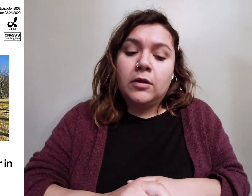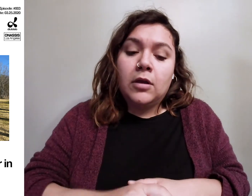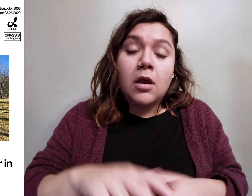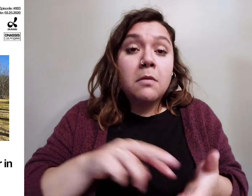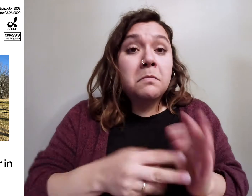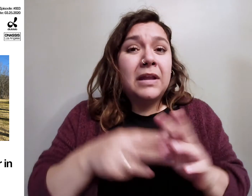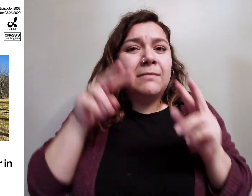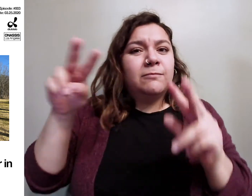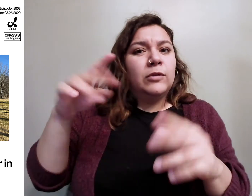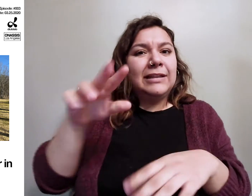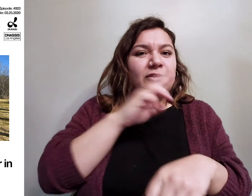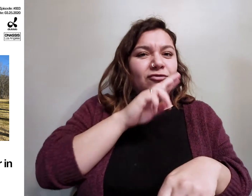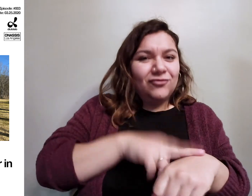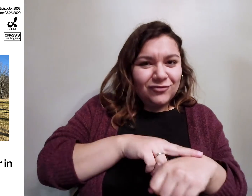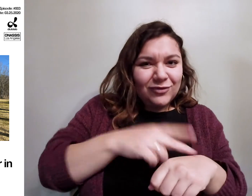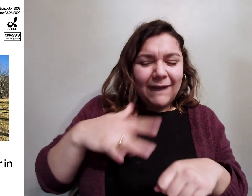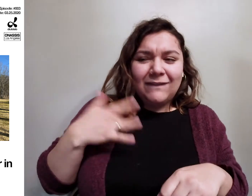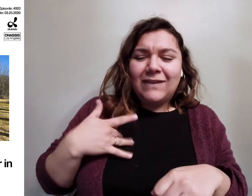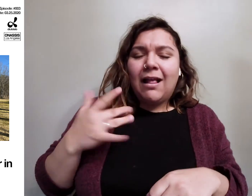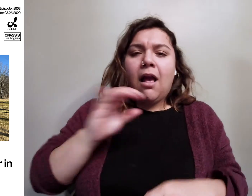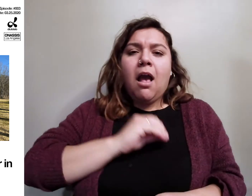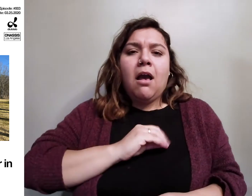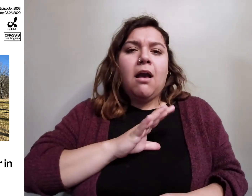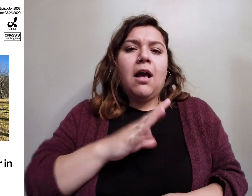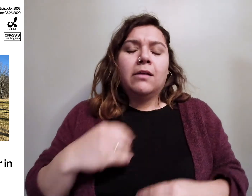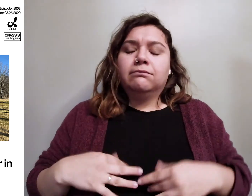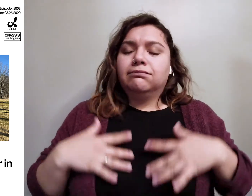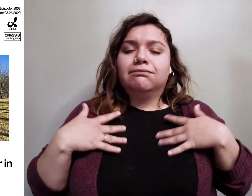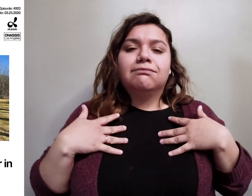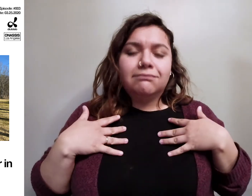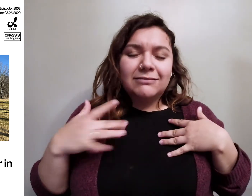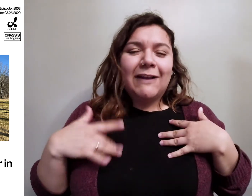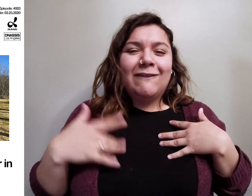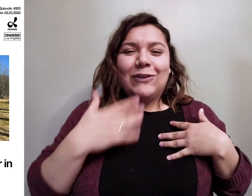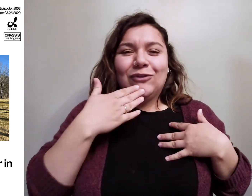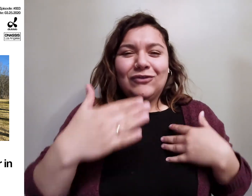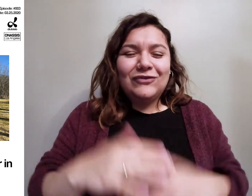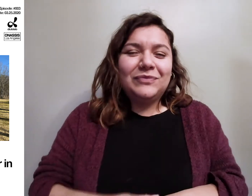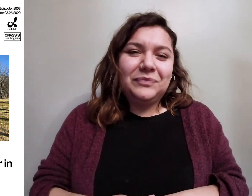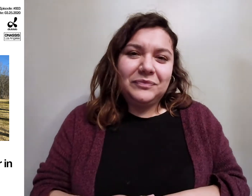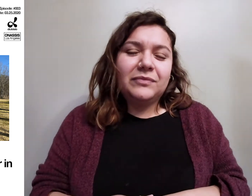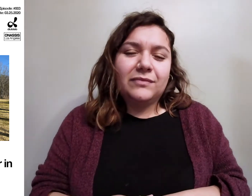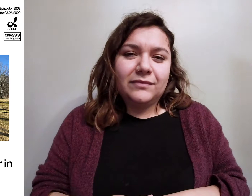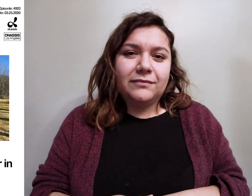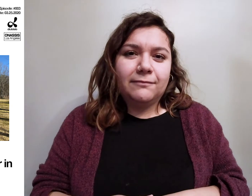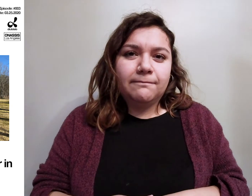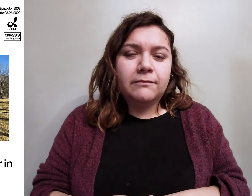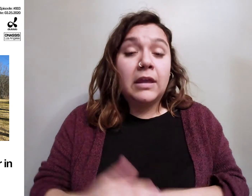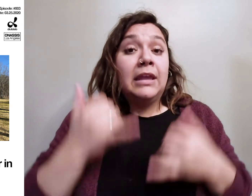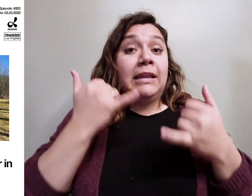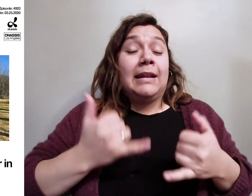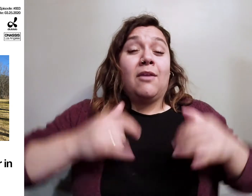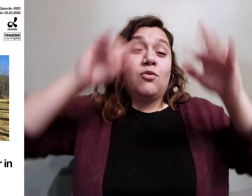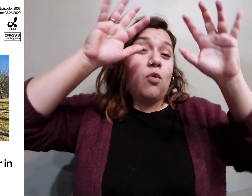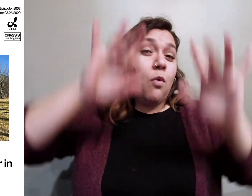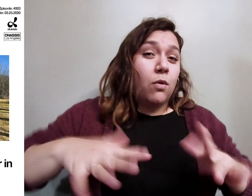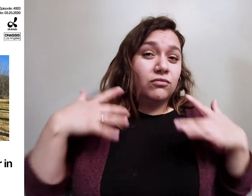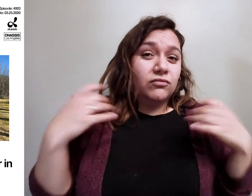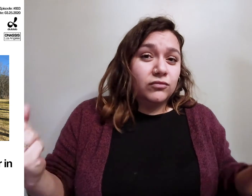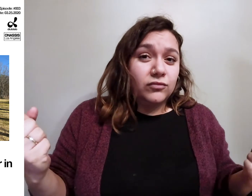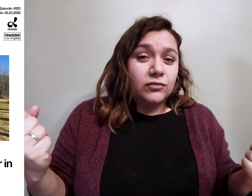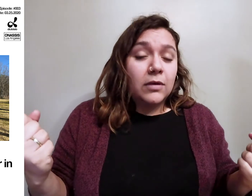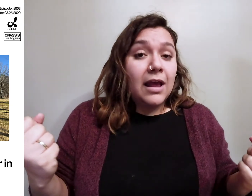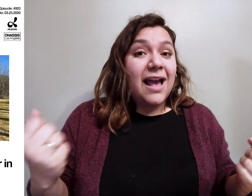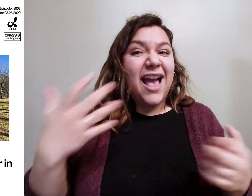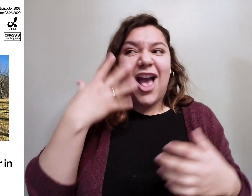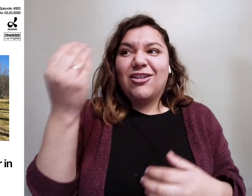looking at nature, which restores you and revives you in every way. There's it's snowing. It's fiercely snowing now. There's a